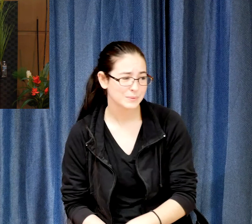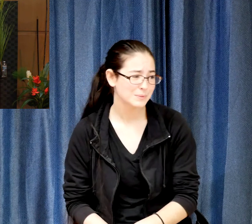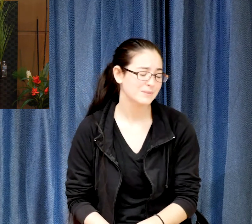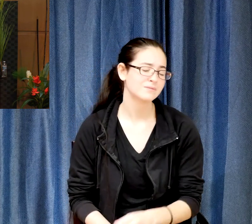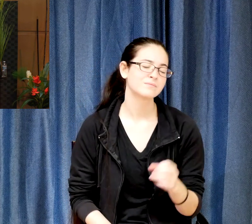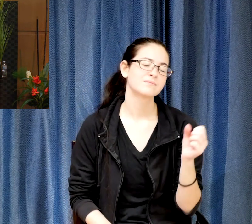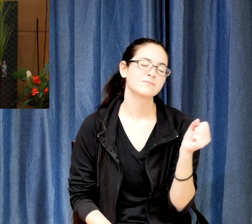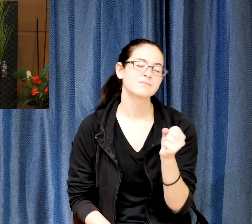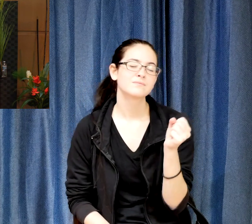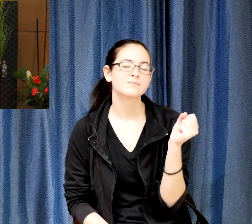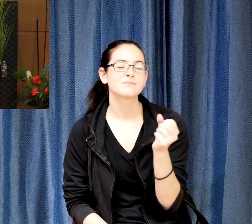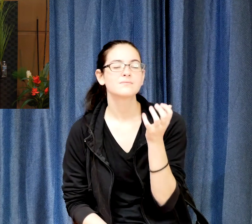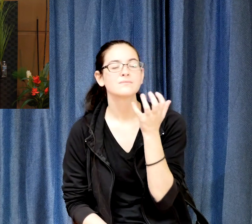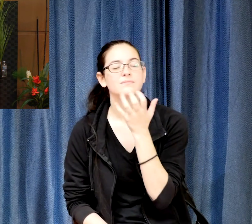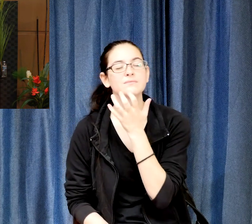Yeah,